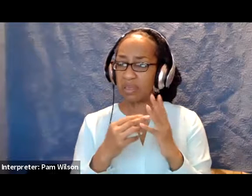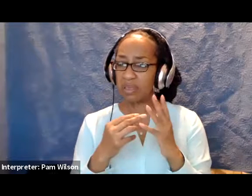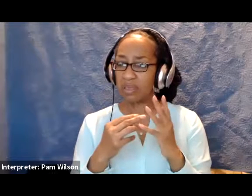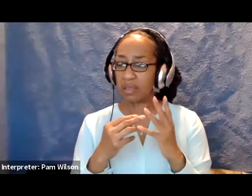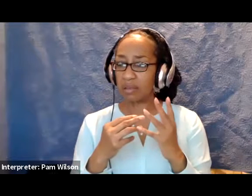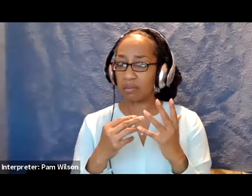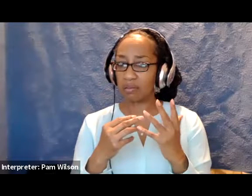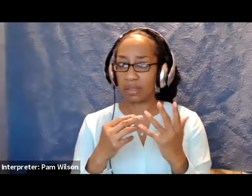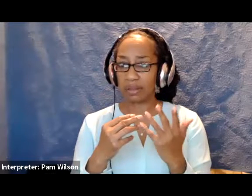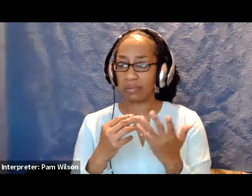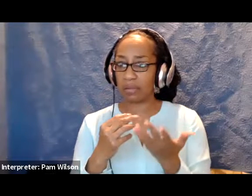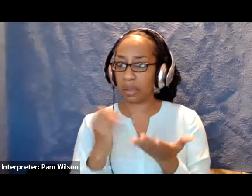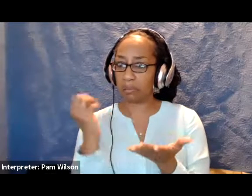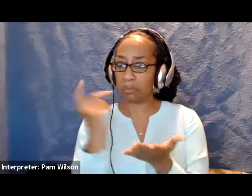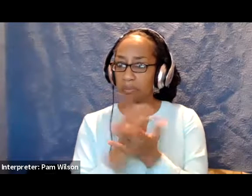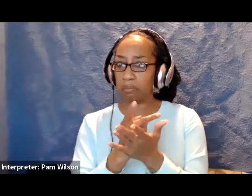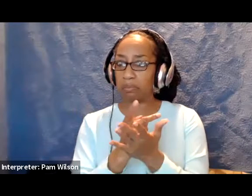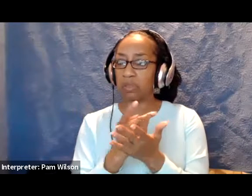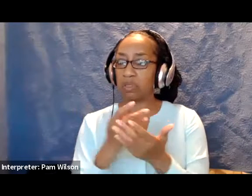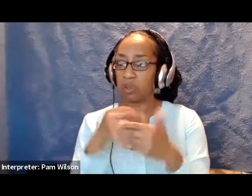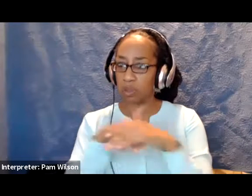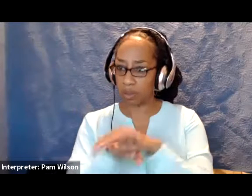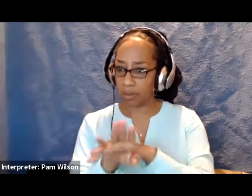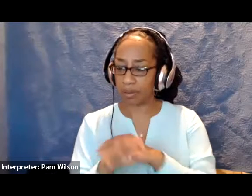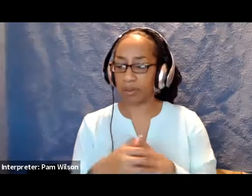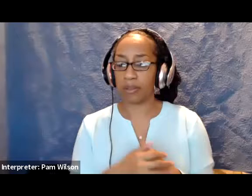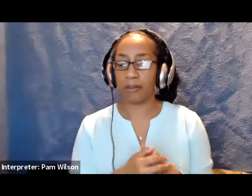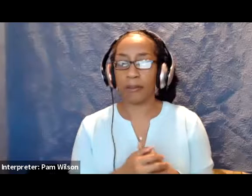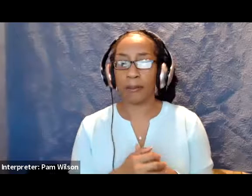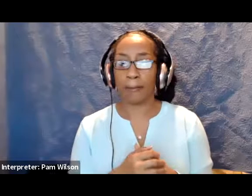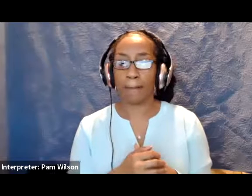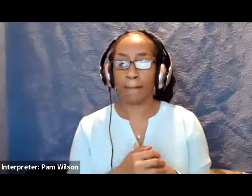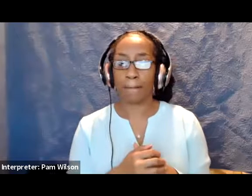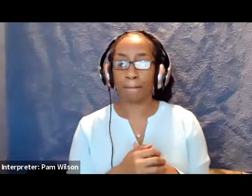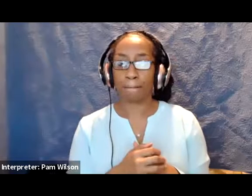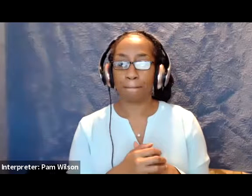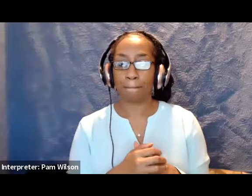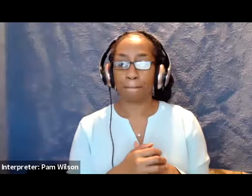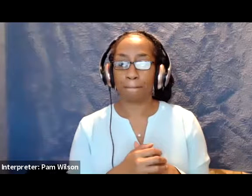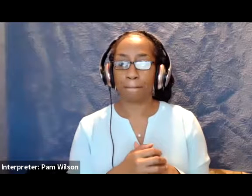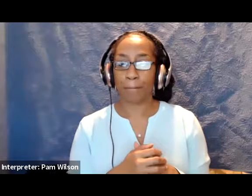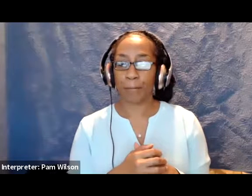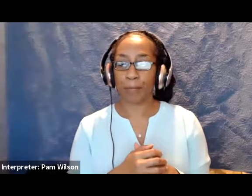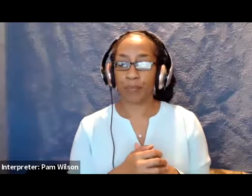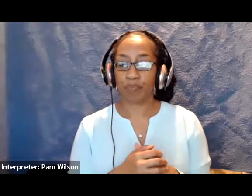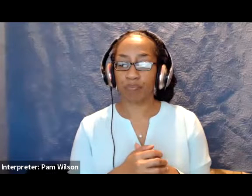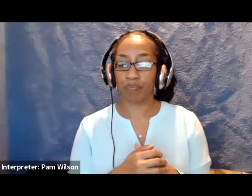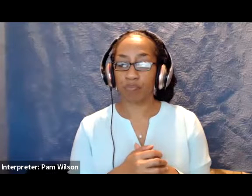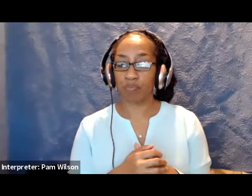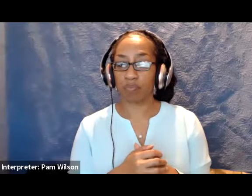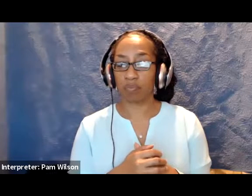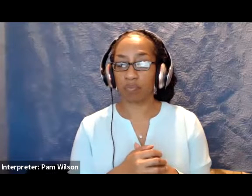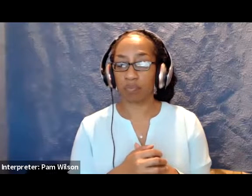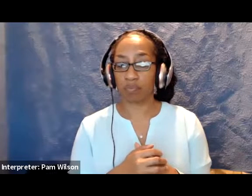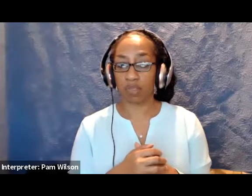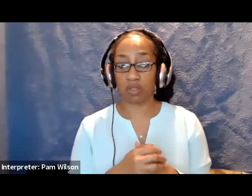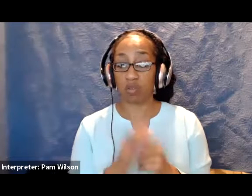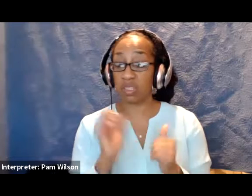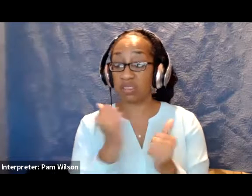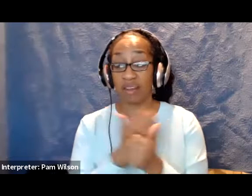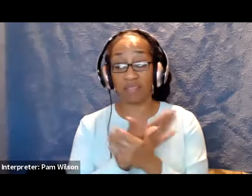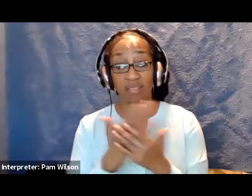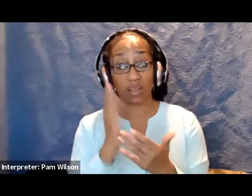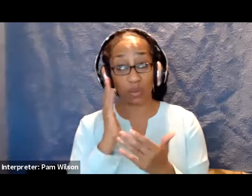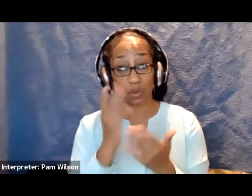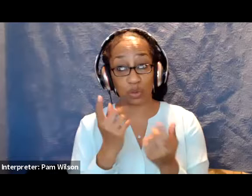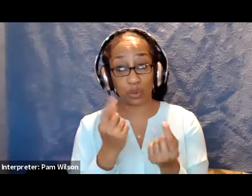basically certified to enter. All right. So again, this is all the things that you're going to be doing